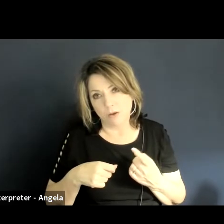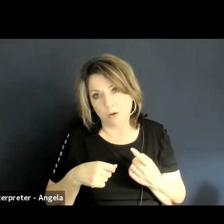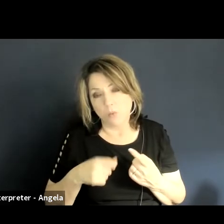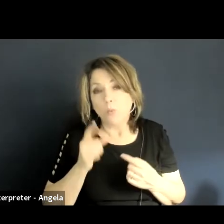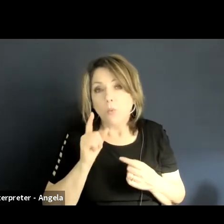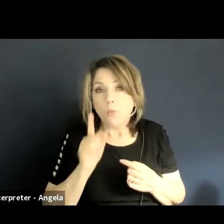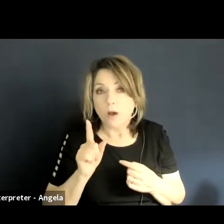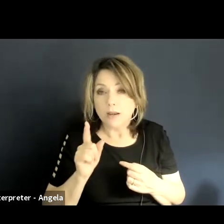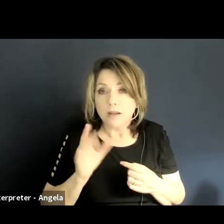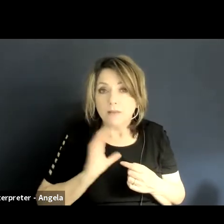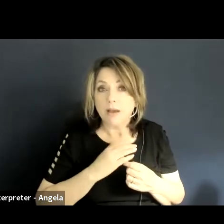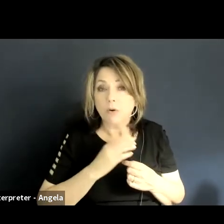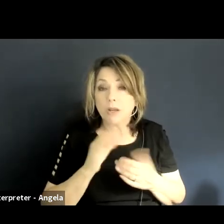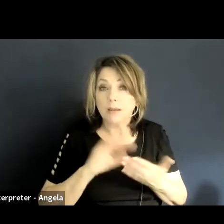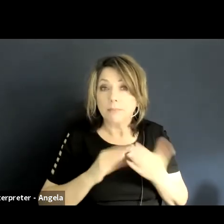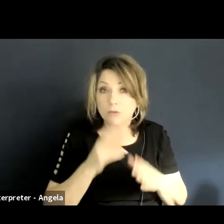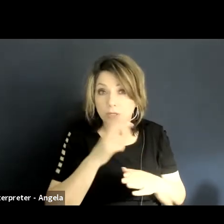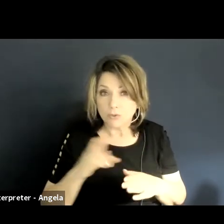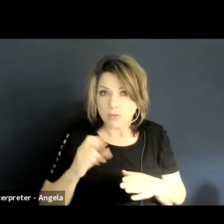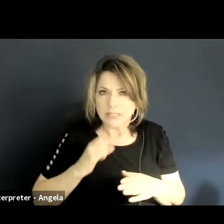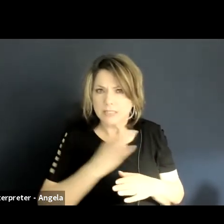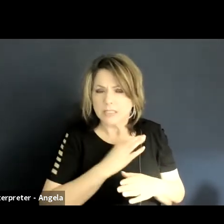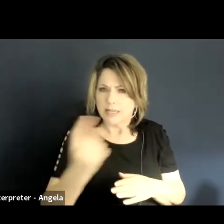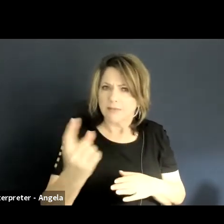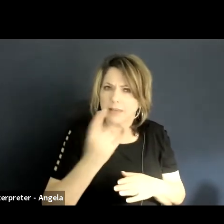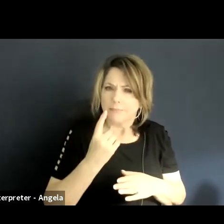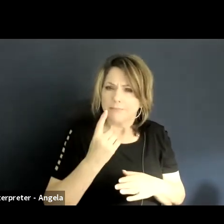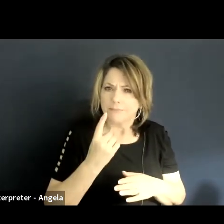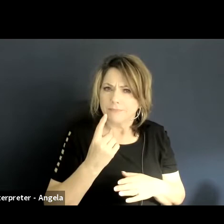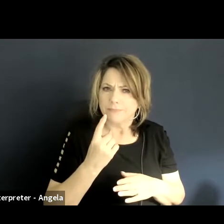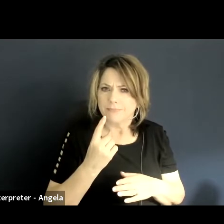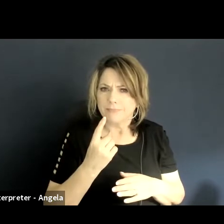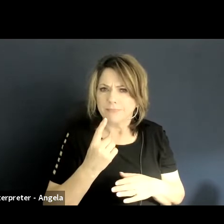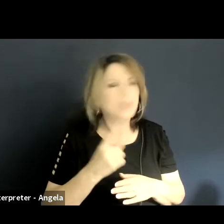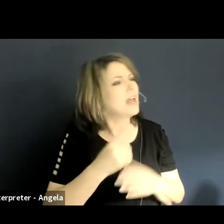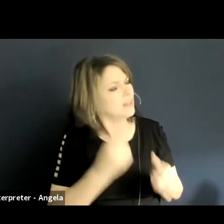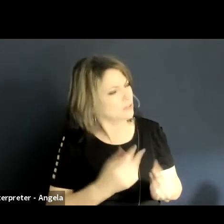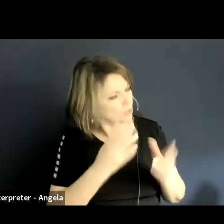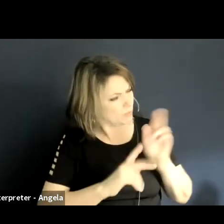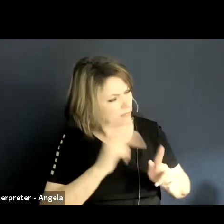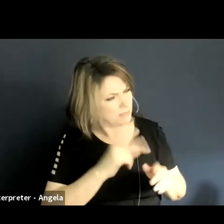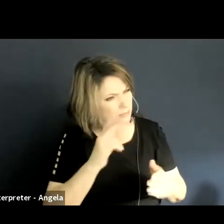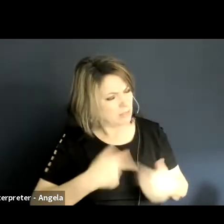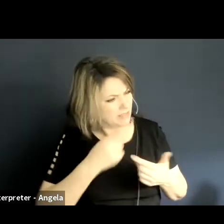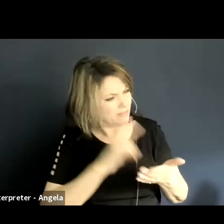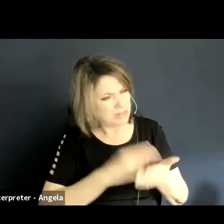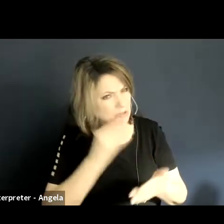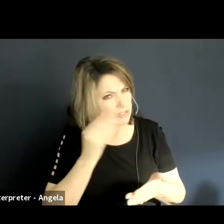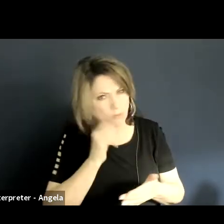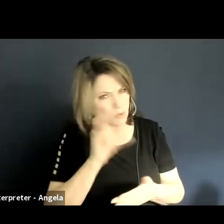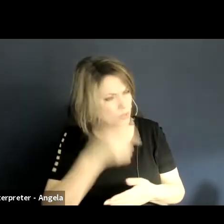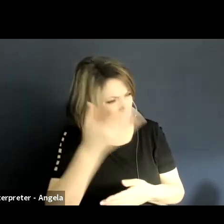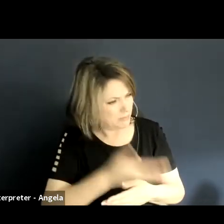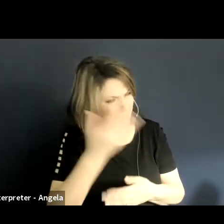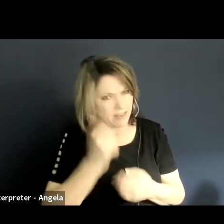community transition staff came to me and said, hey, there's too many people in nursing homes that don't need to be there. And we began